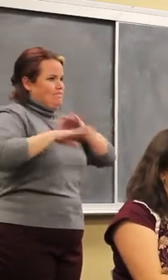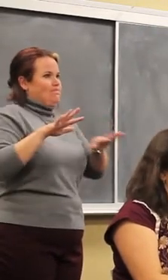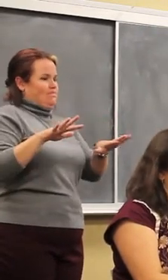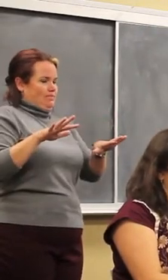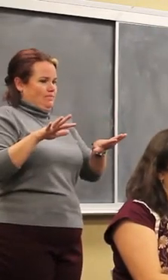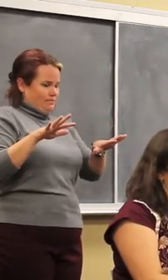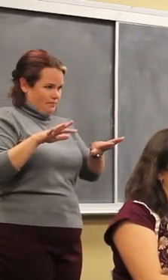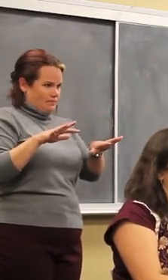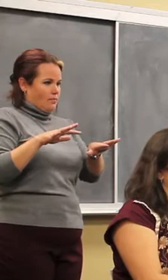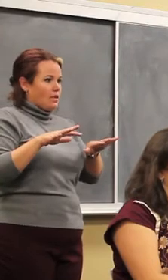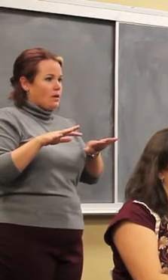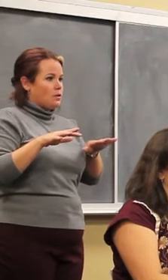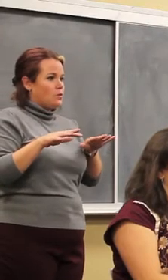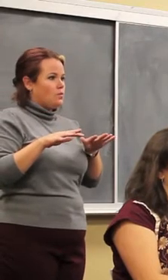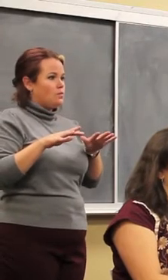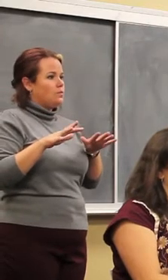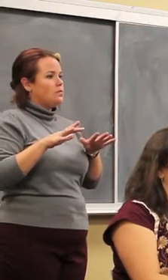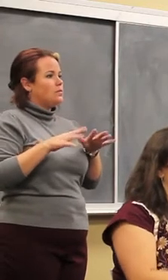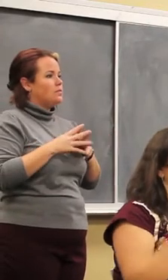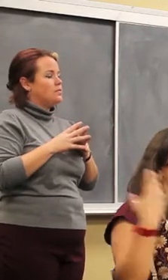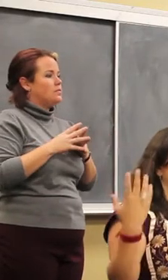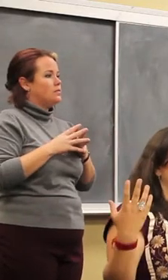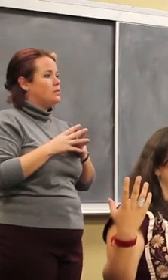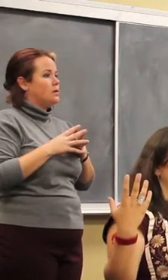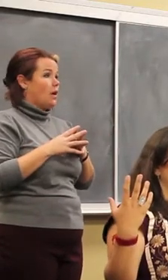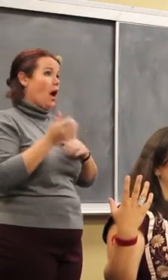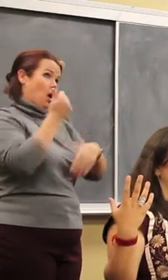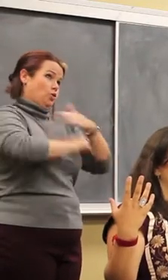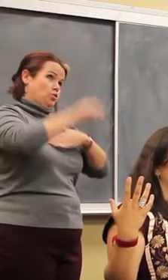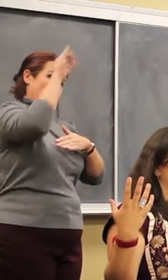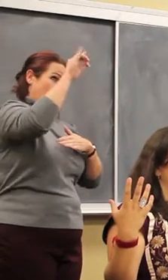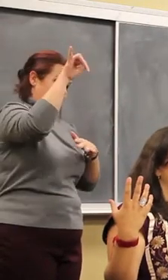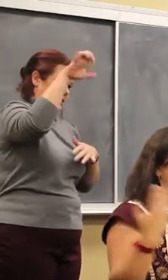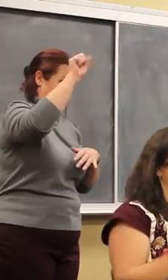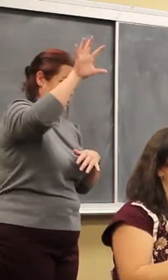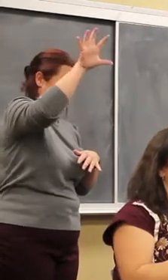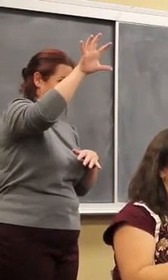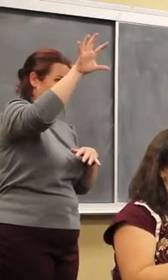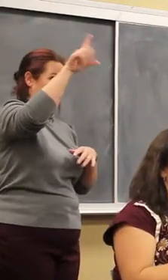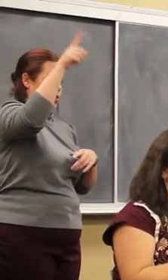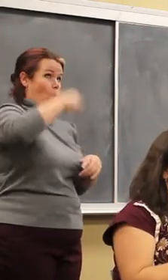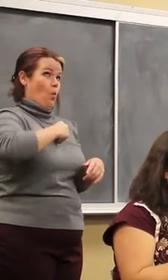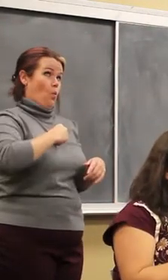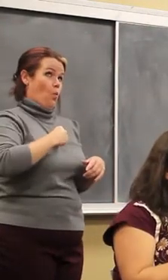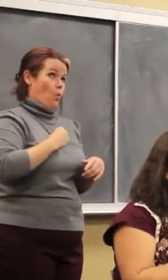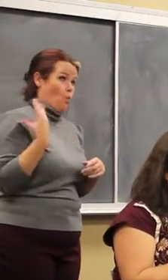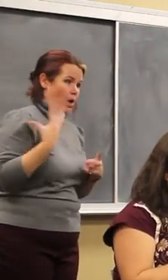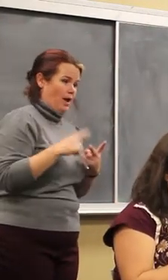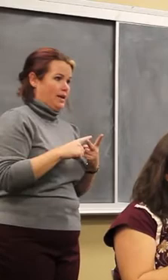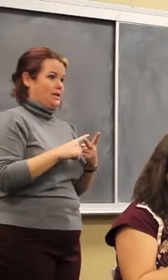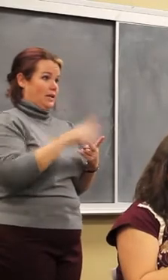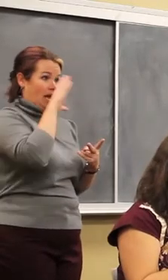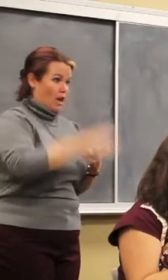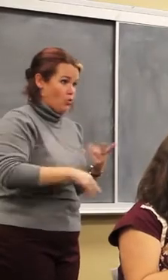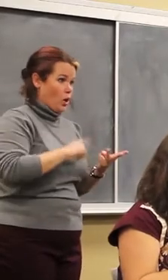with not only within the institution as a white, hetero, patriarchal